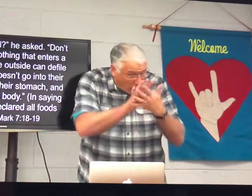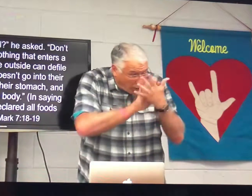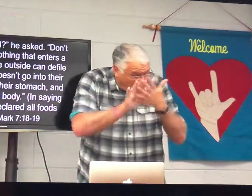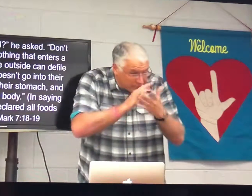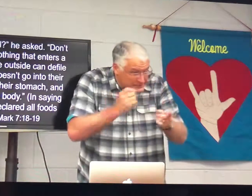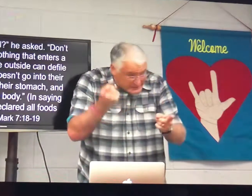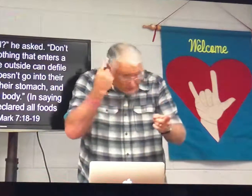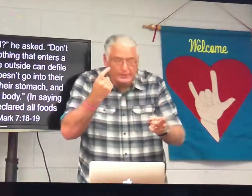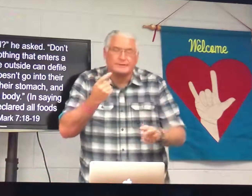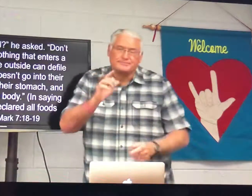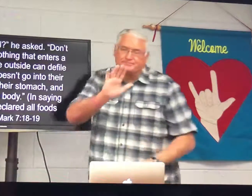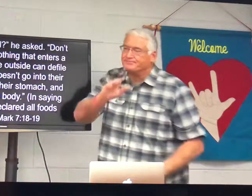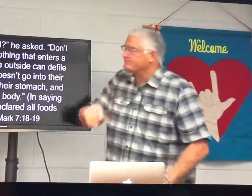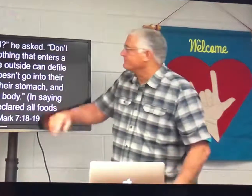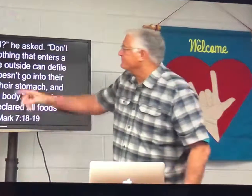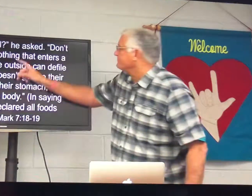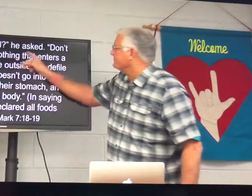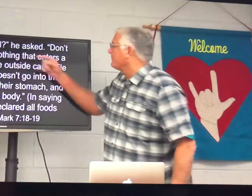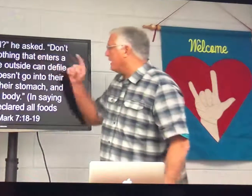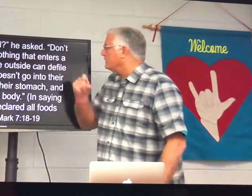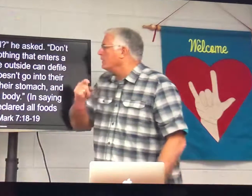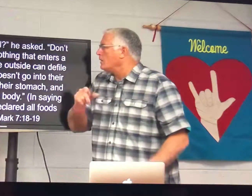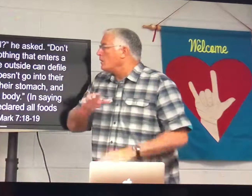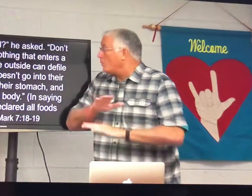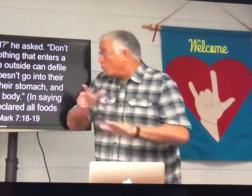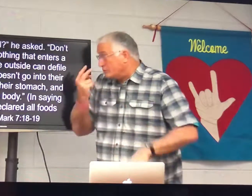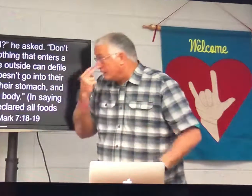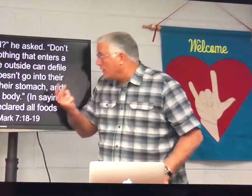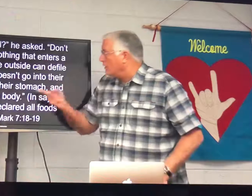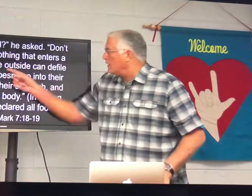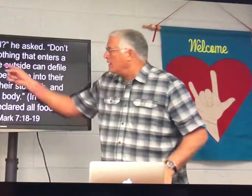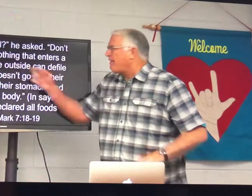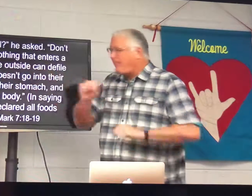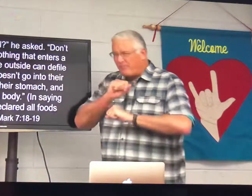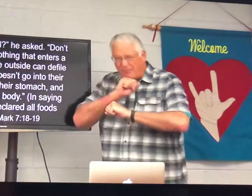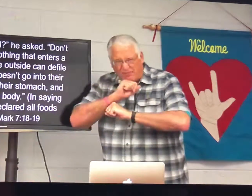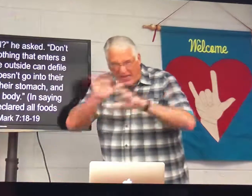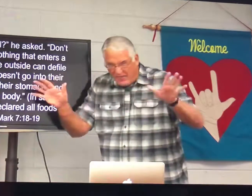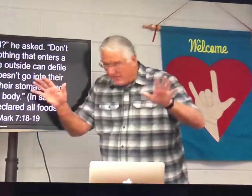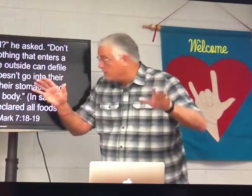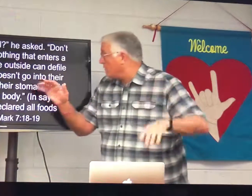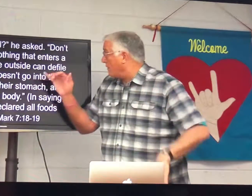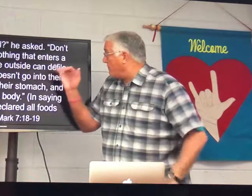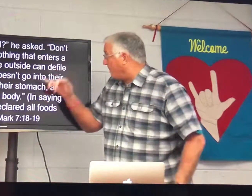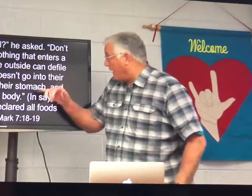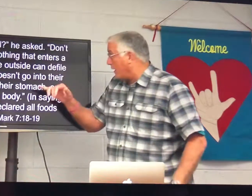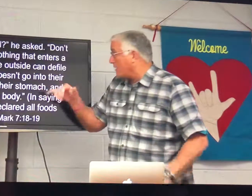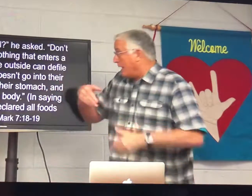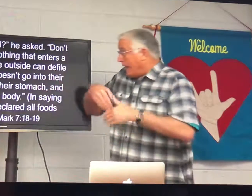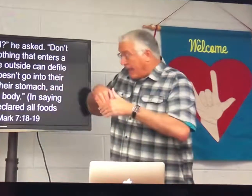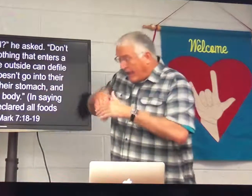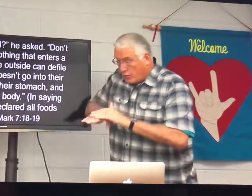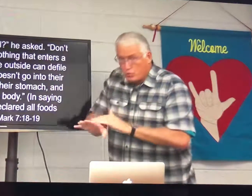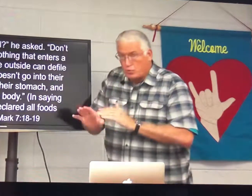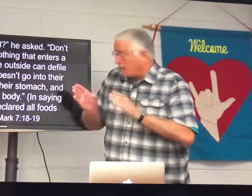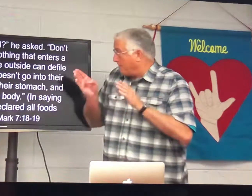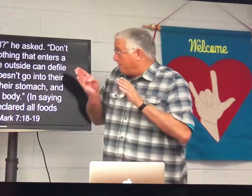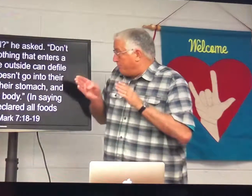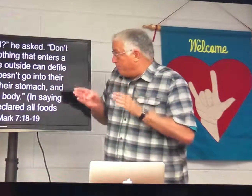cocktails and service with an attentive touch. Whether it's date night or girls' night or just a spontaneous weeknight, Bonefish Grill is your